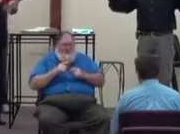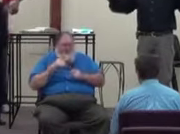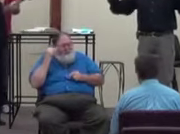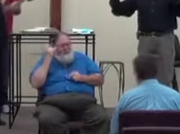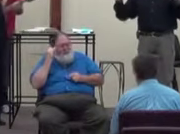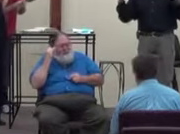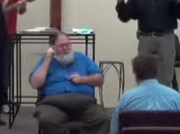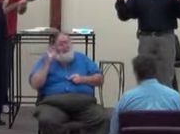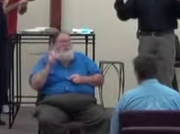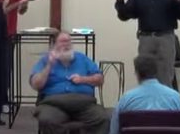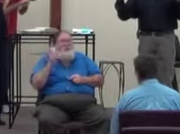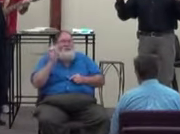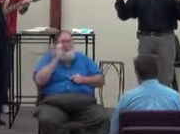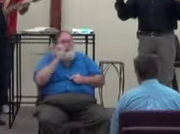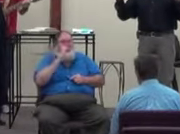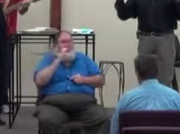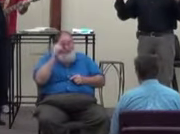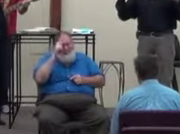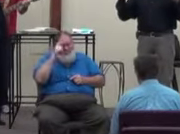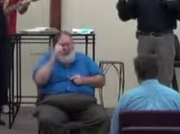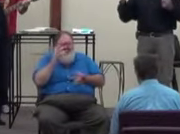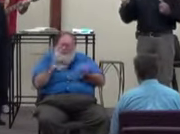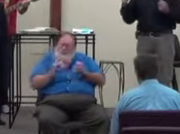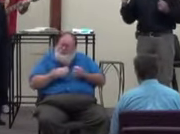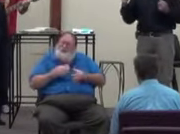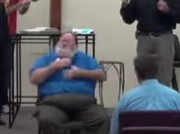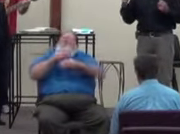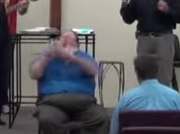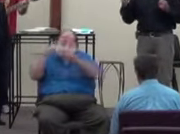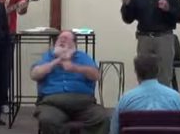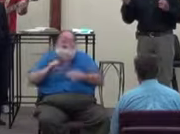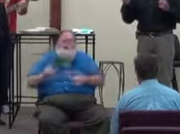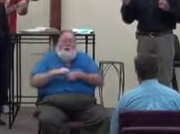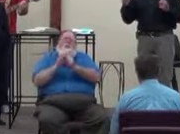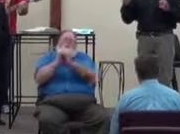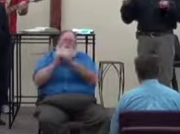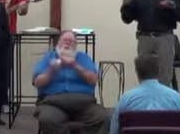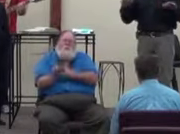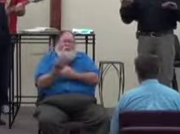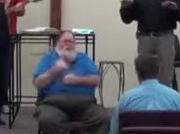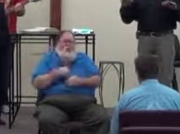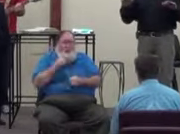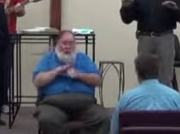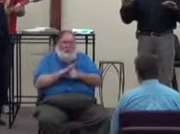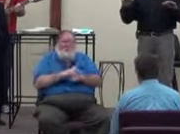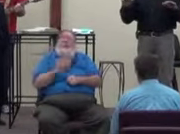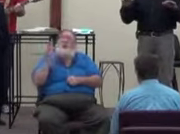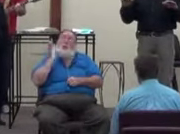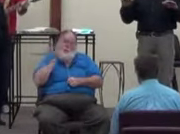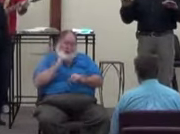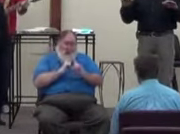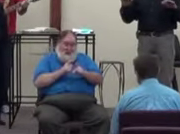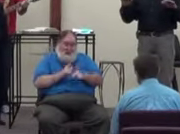wisdom, I want you to cry out to the Lord in worship this morning. And I promise you, He will answer you.